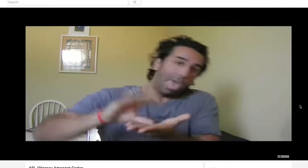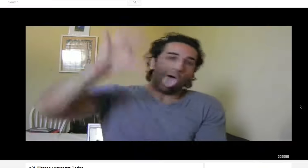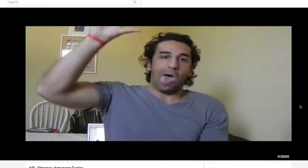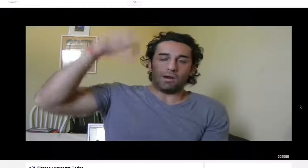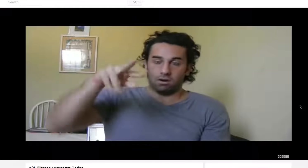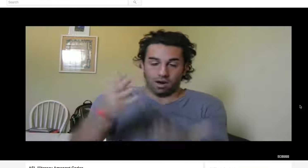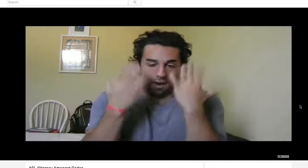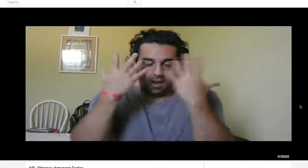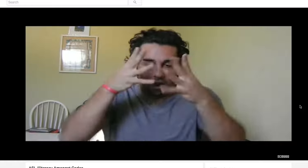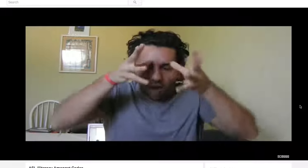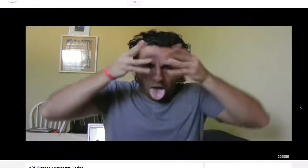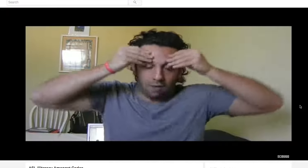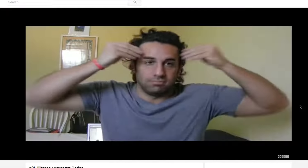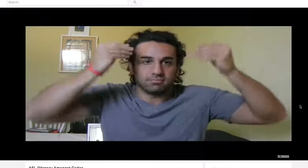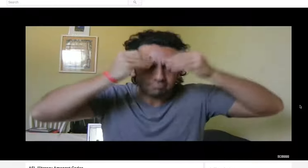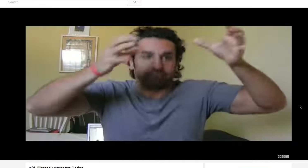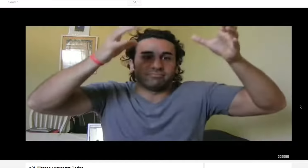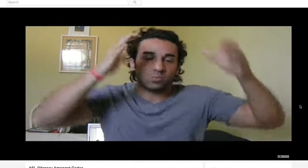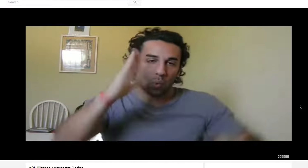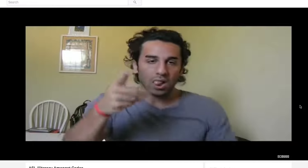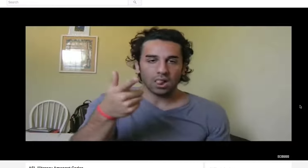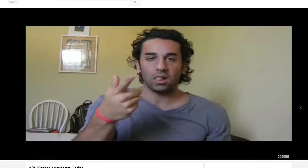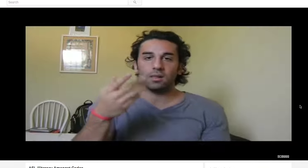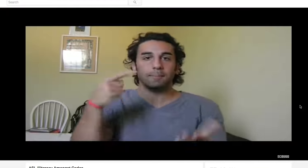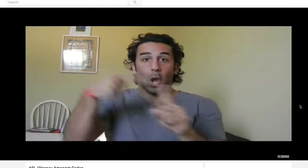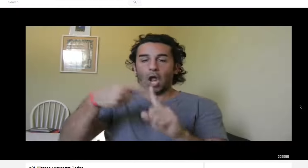Mountains of scientific evidence have proven this.